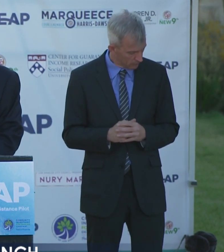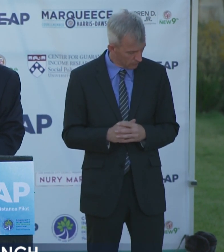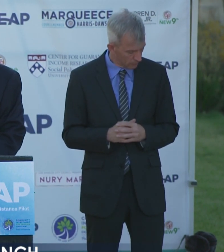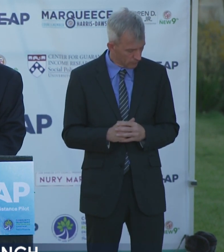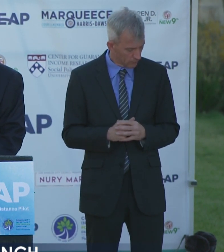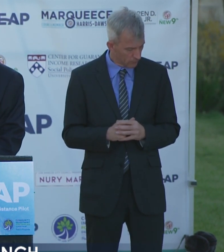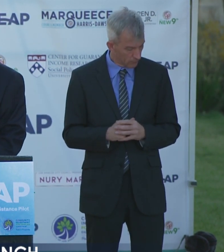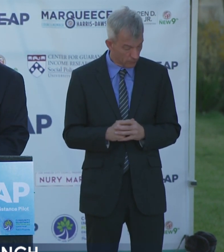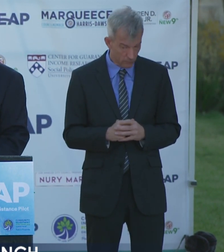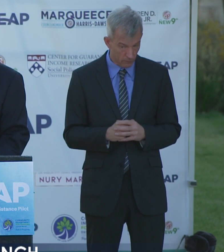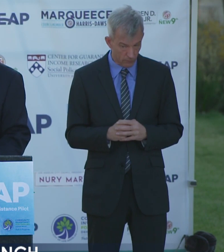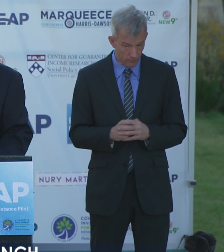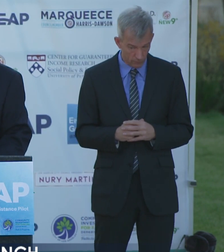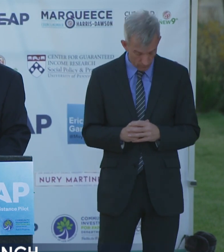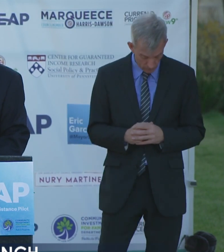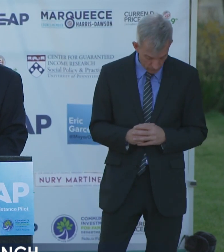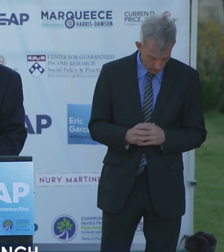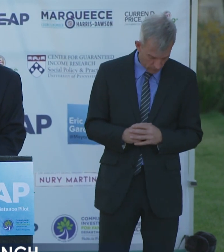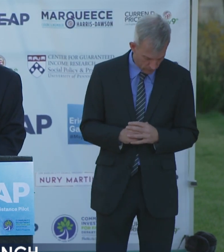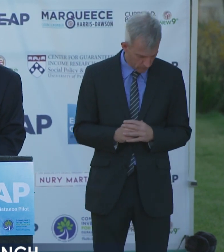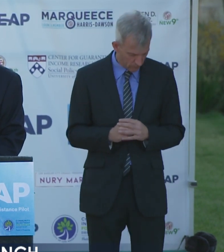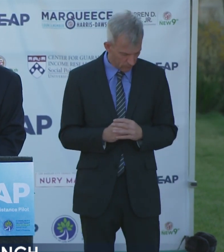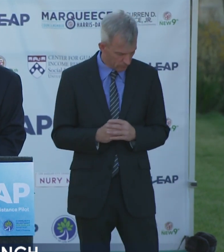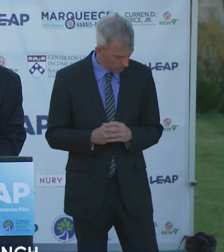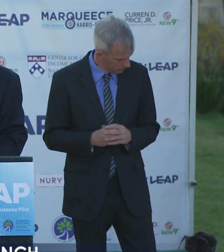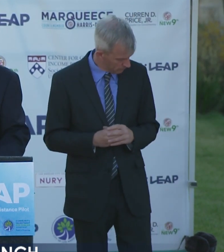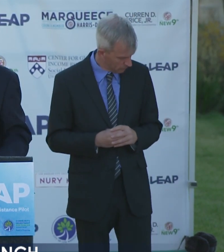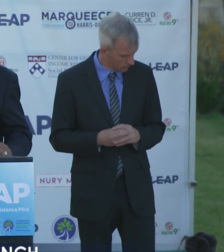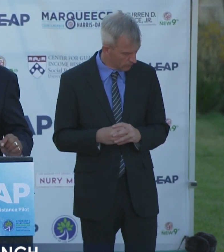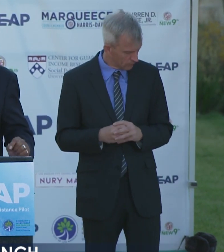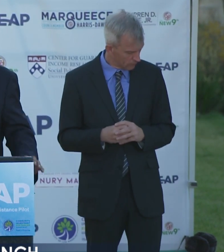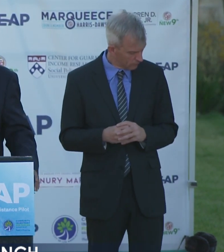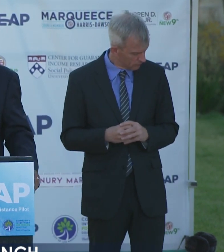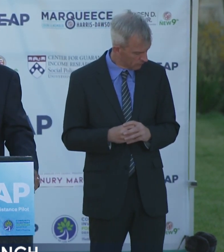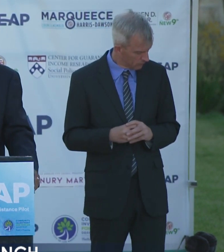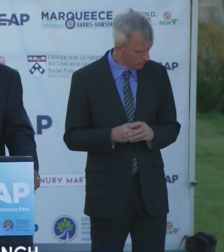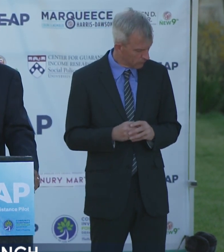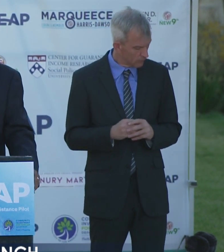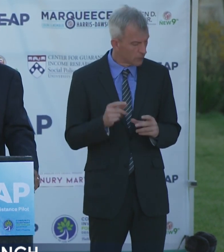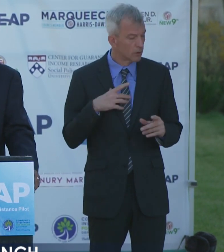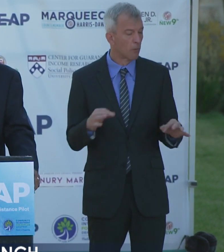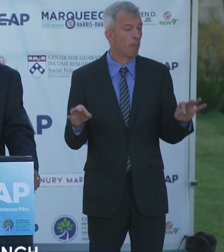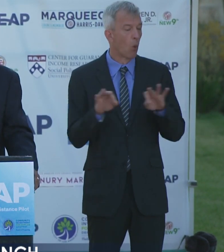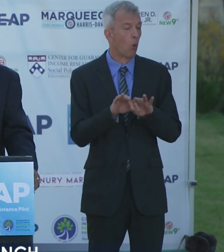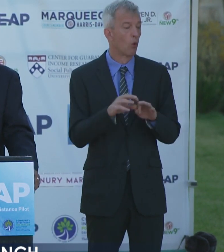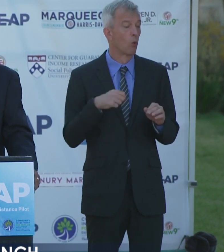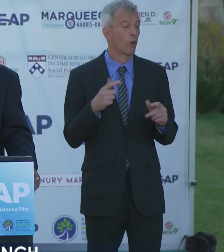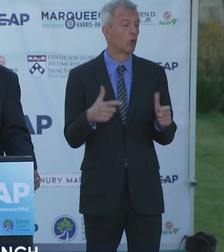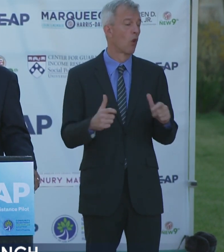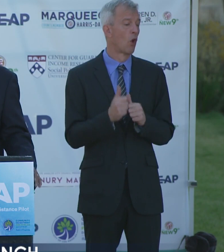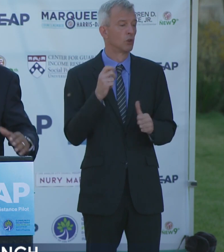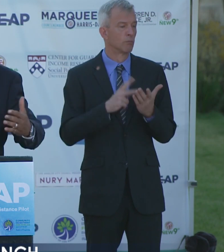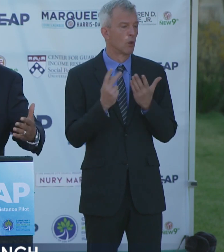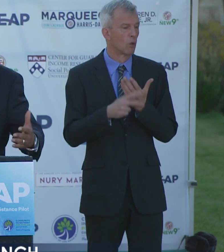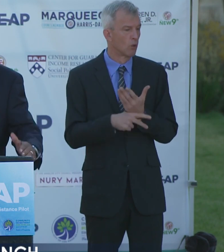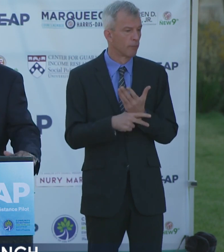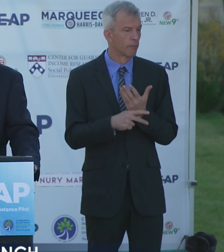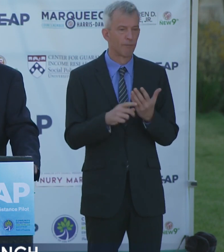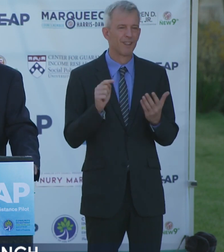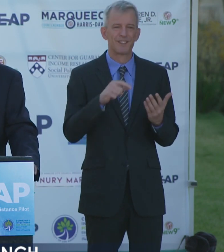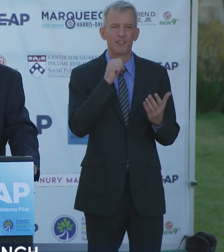when we launch this program, we want to show that it's not just a